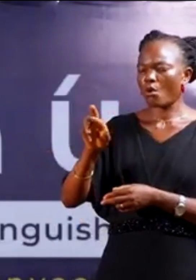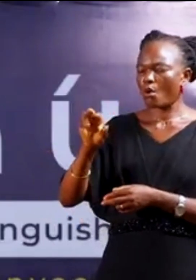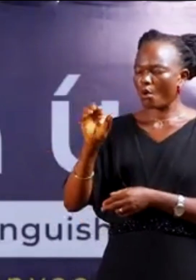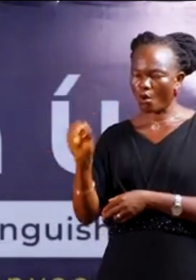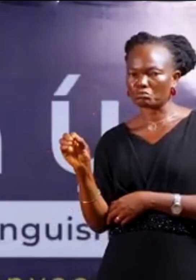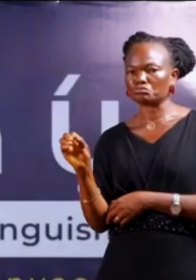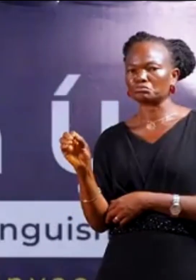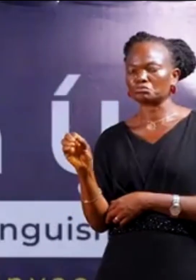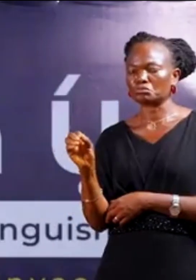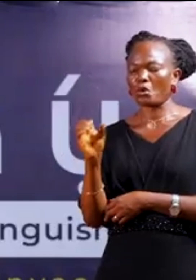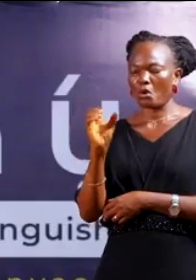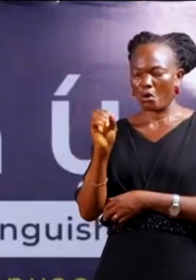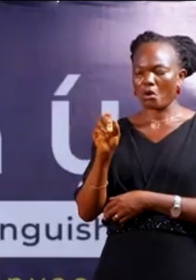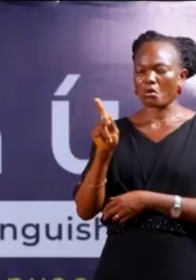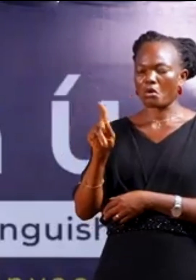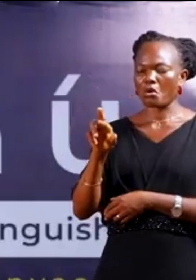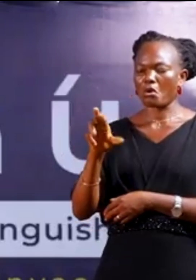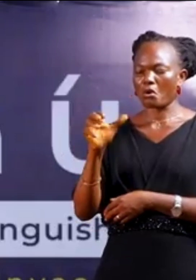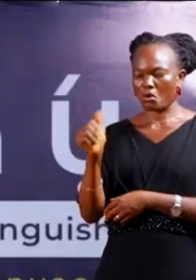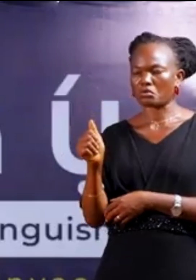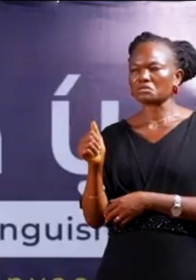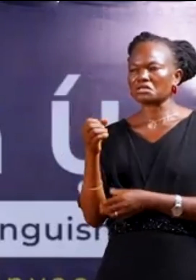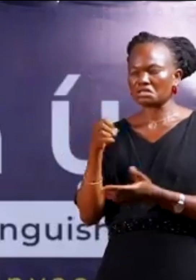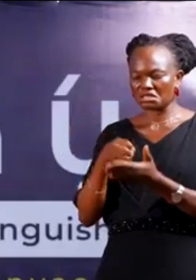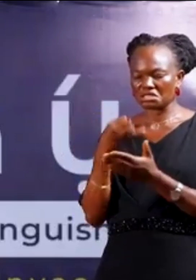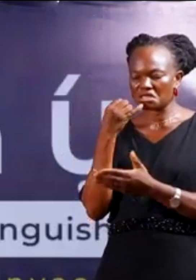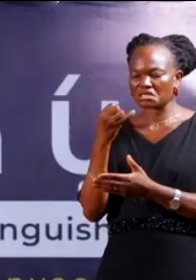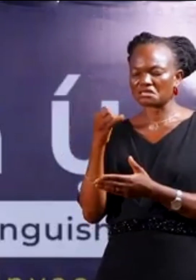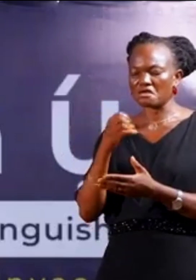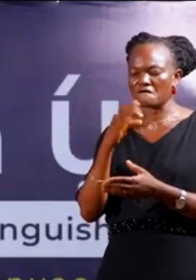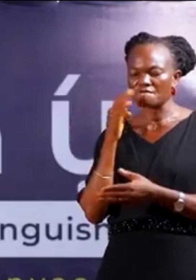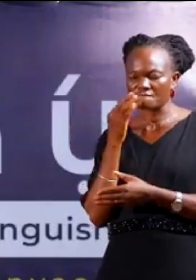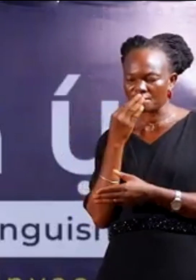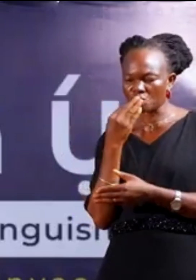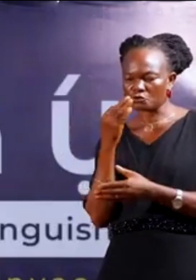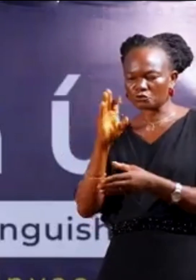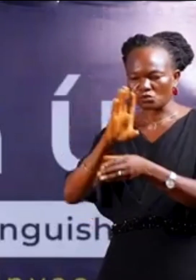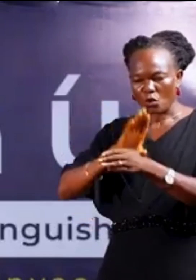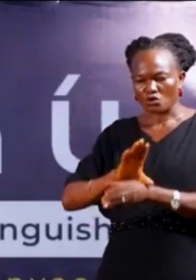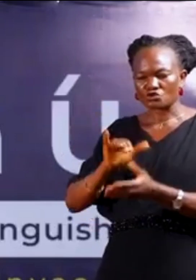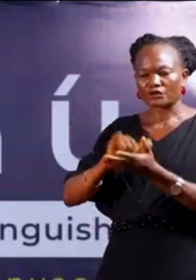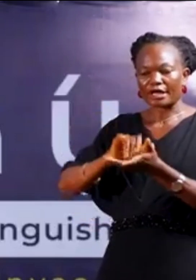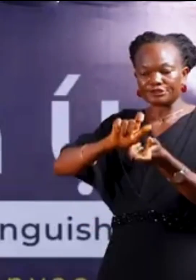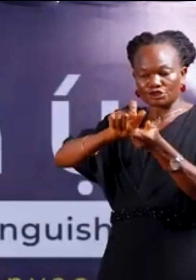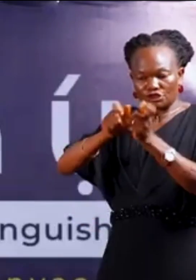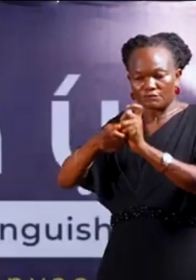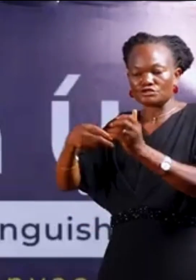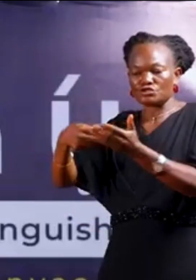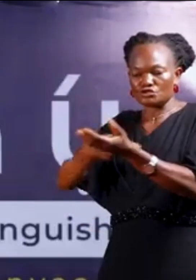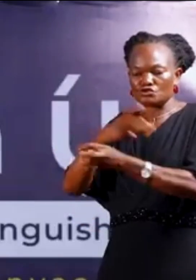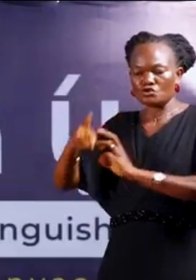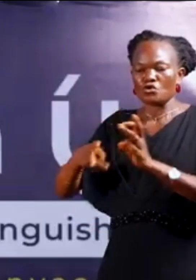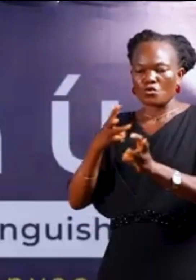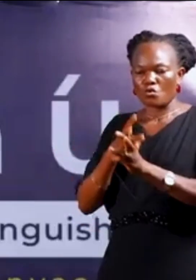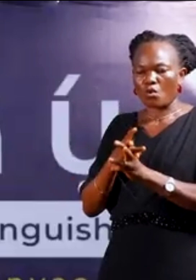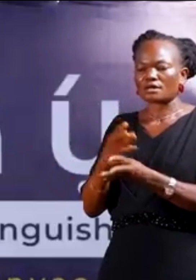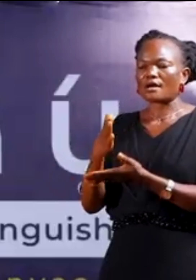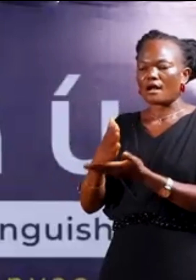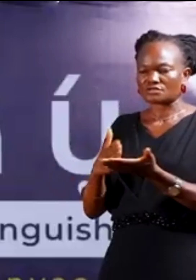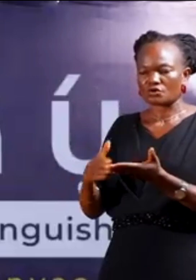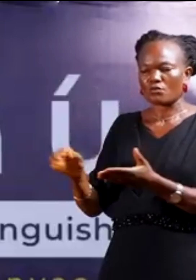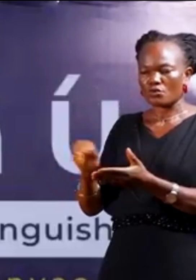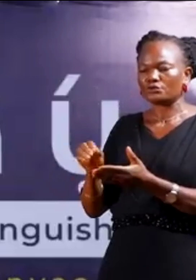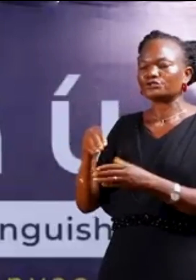right? Okra, the food culture that in many ways shapes the New World today, have some